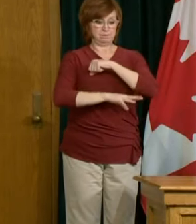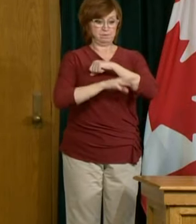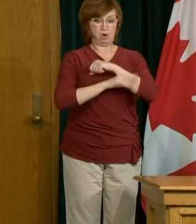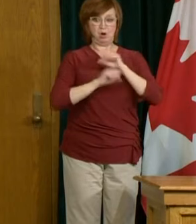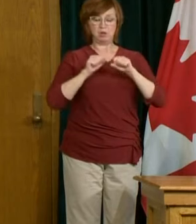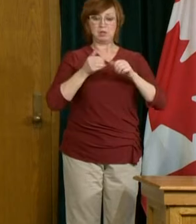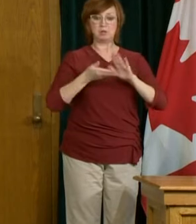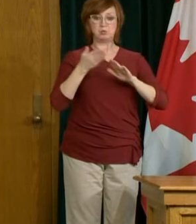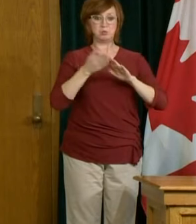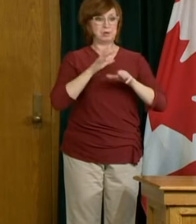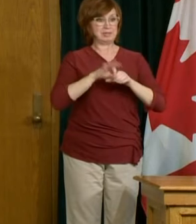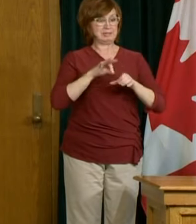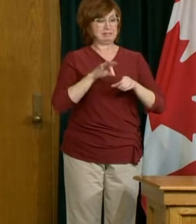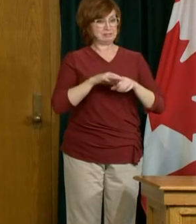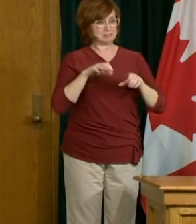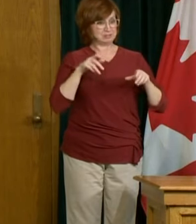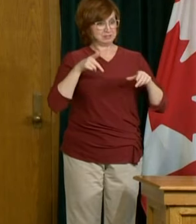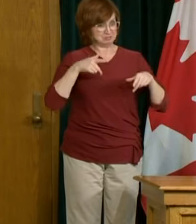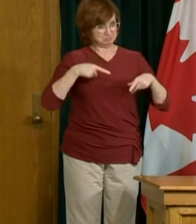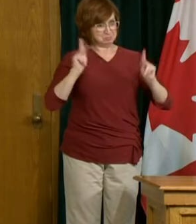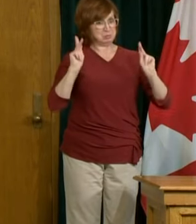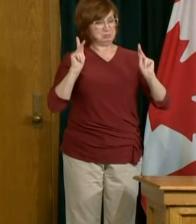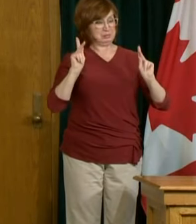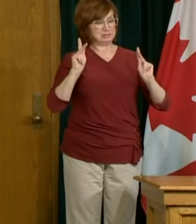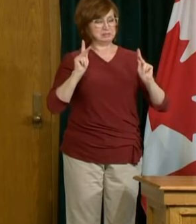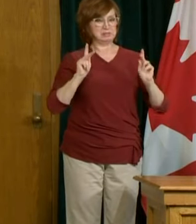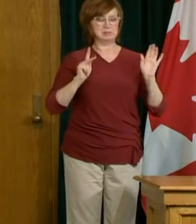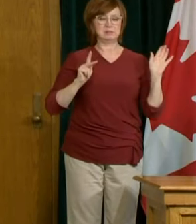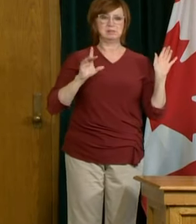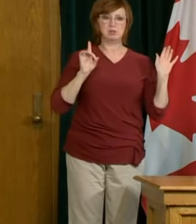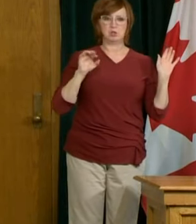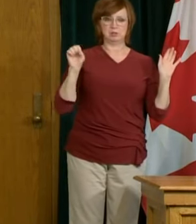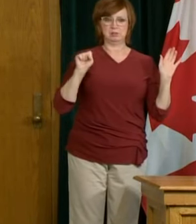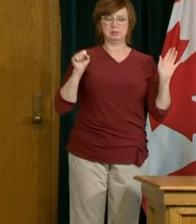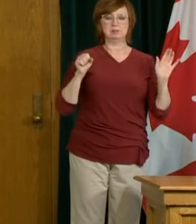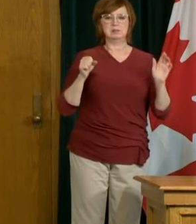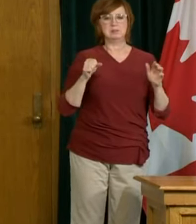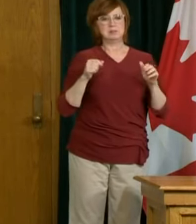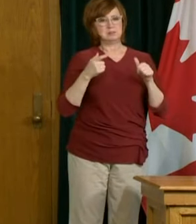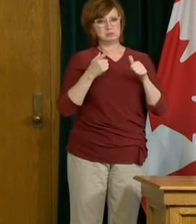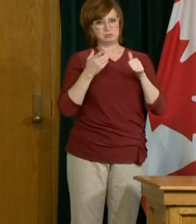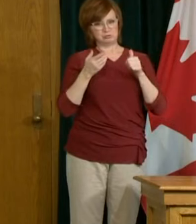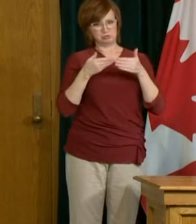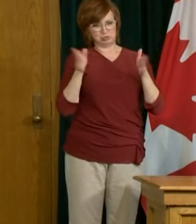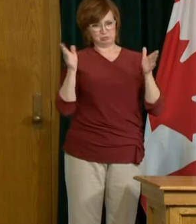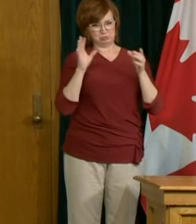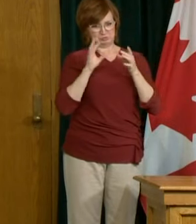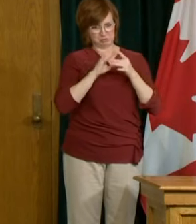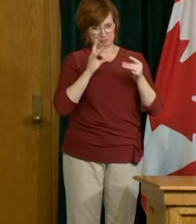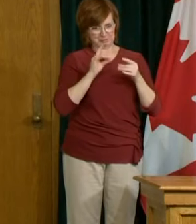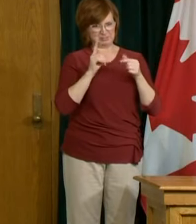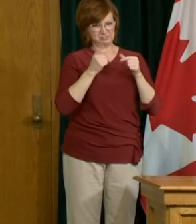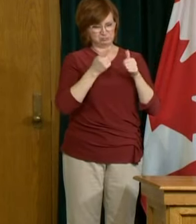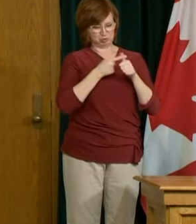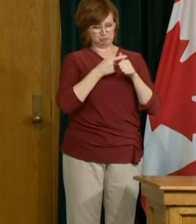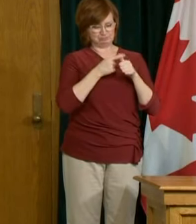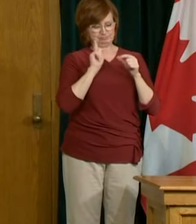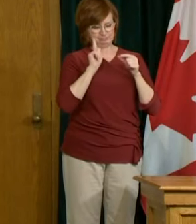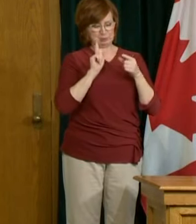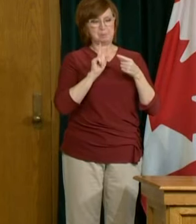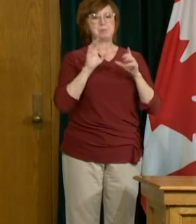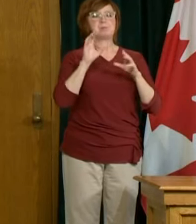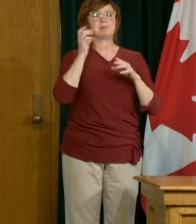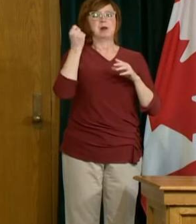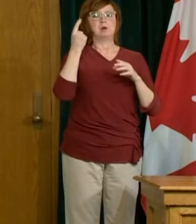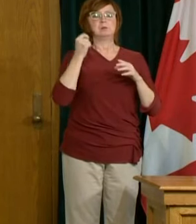pandemic? So I'll make some general comments, and then so first of all,